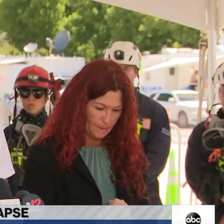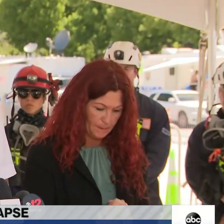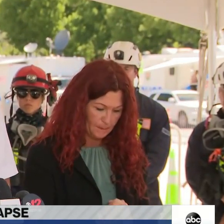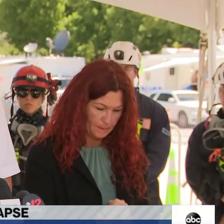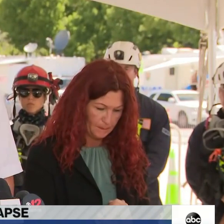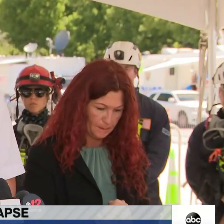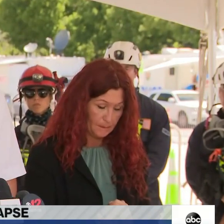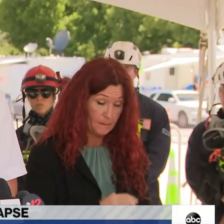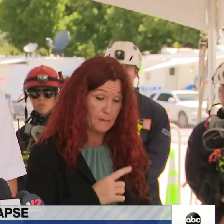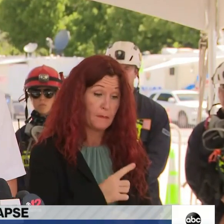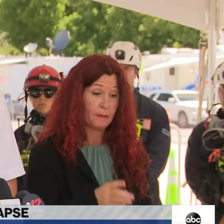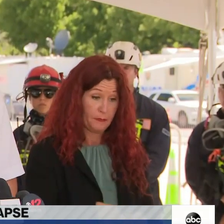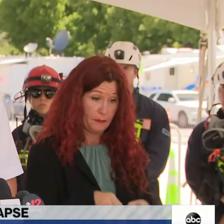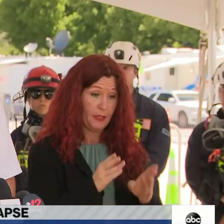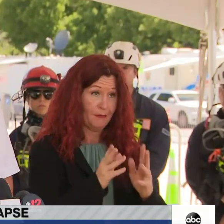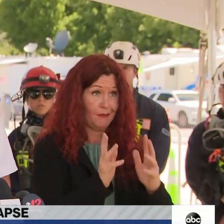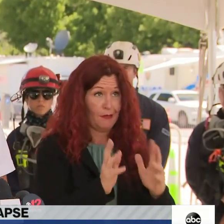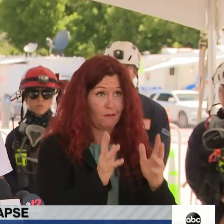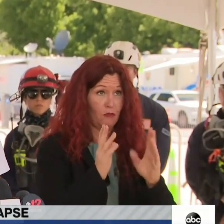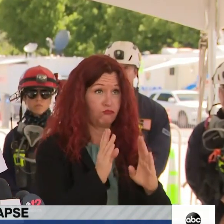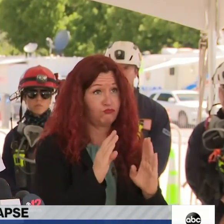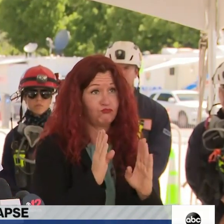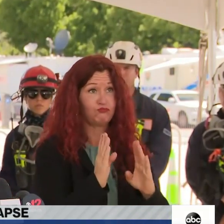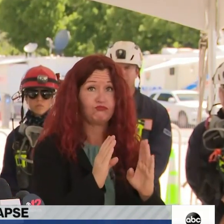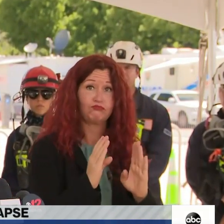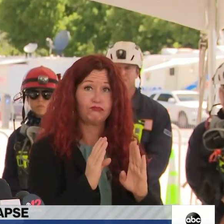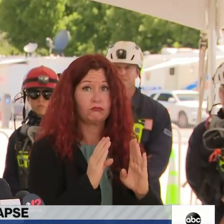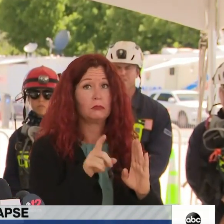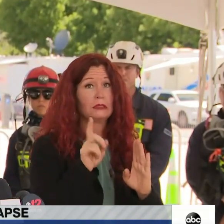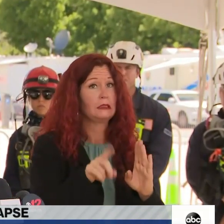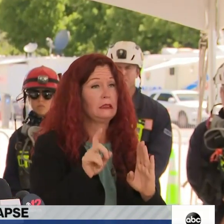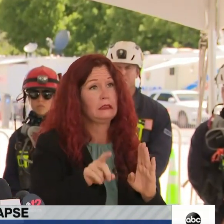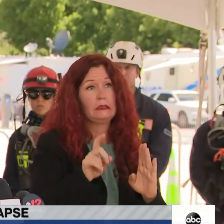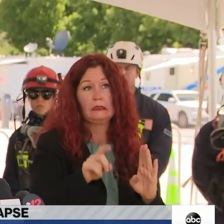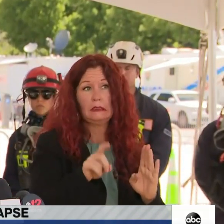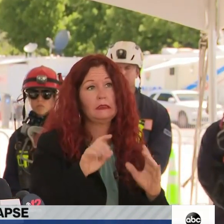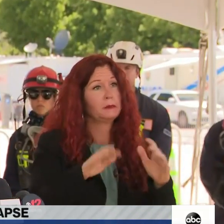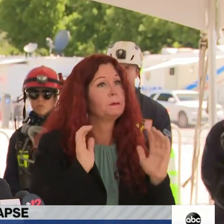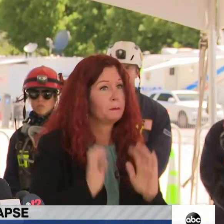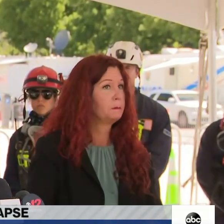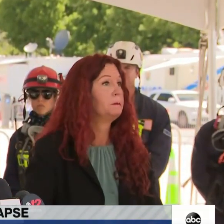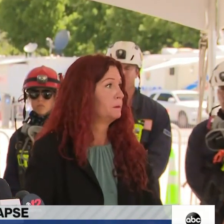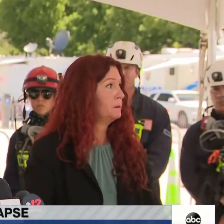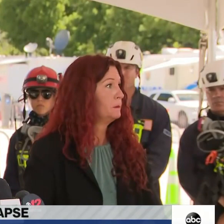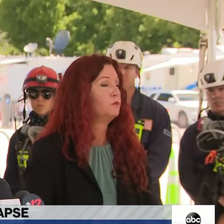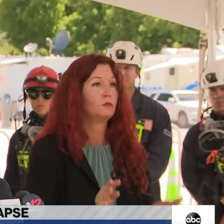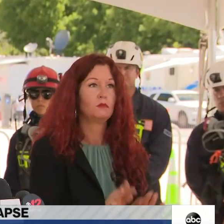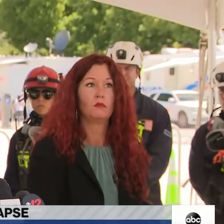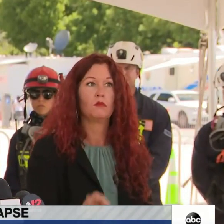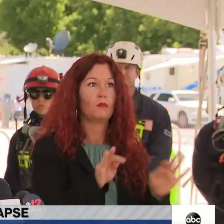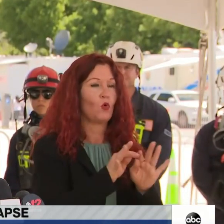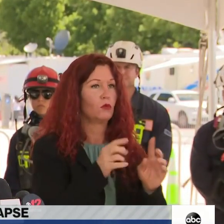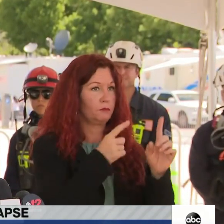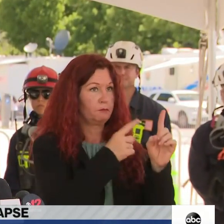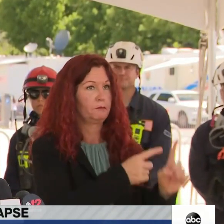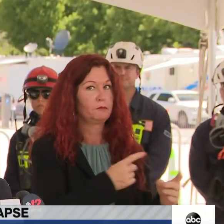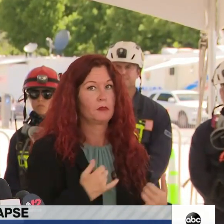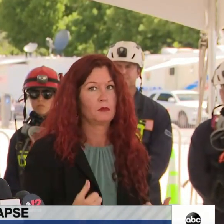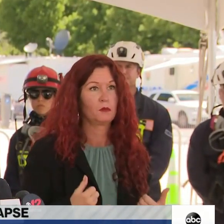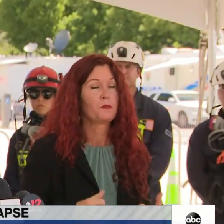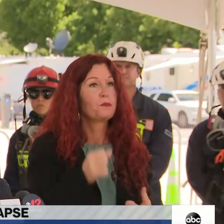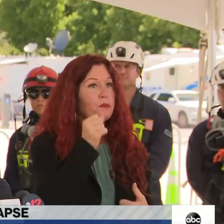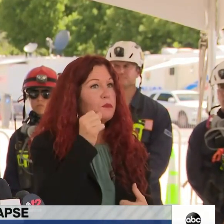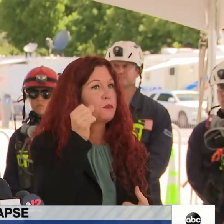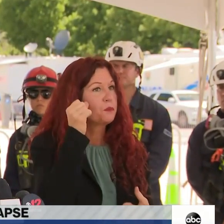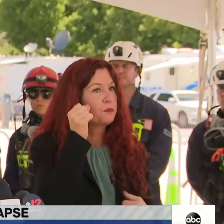The demolition of this building is a very, very important, significant subject. Yesterday morning, I was meeting with the governor to talk